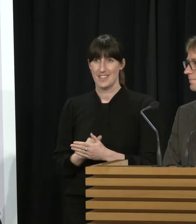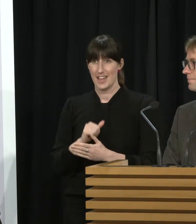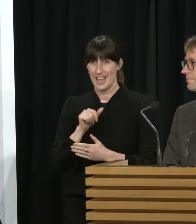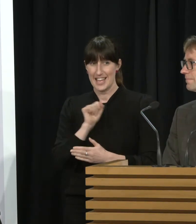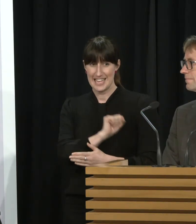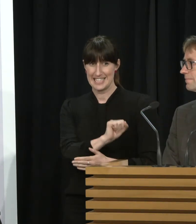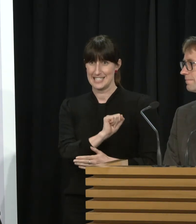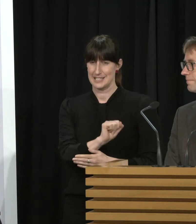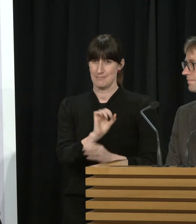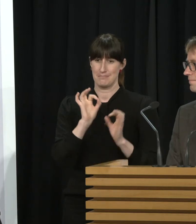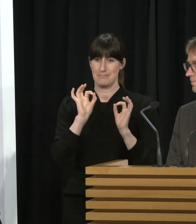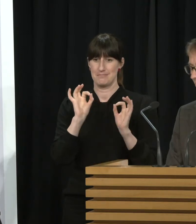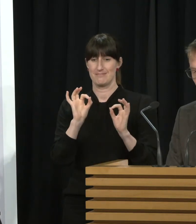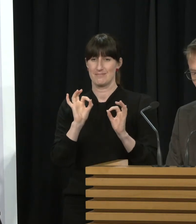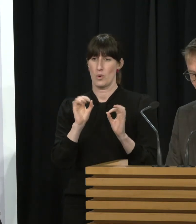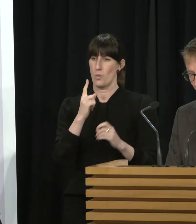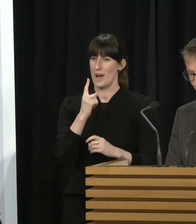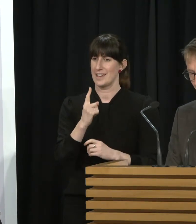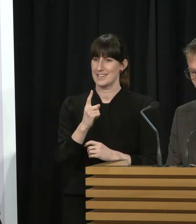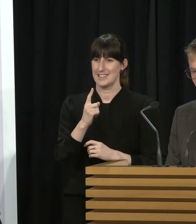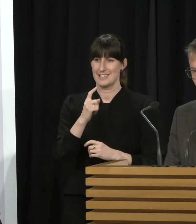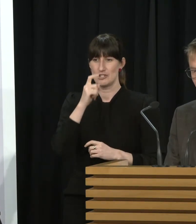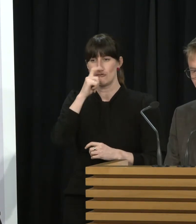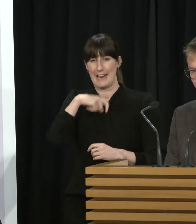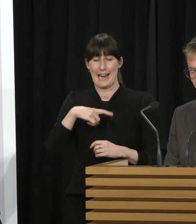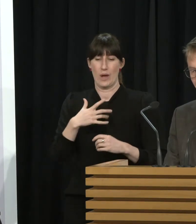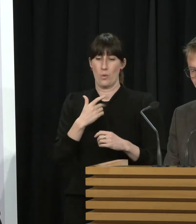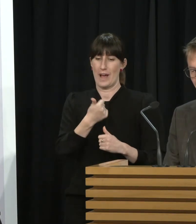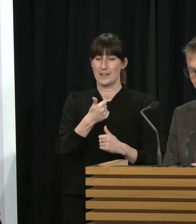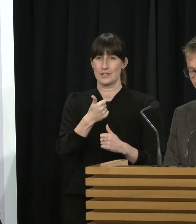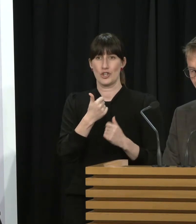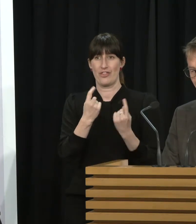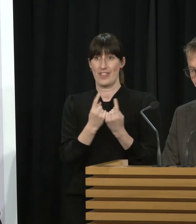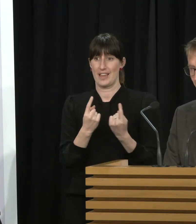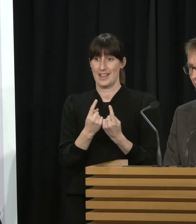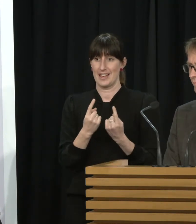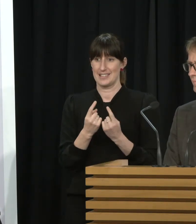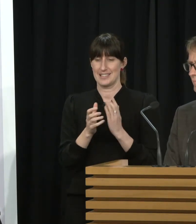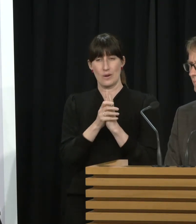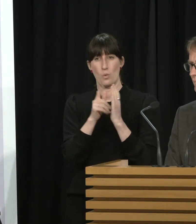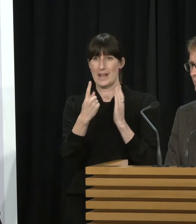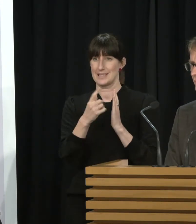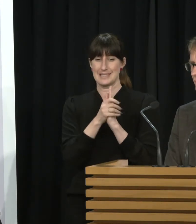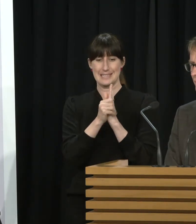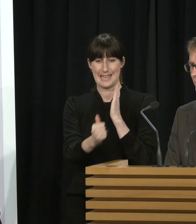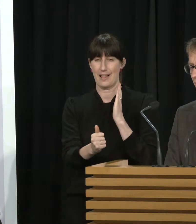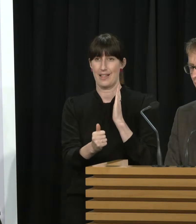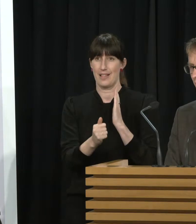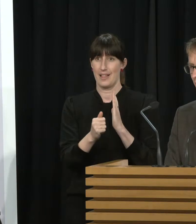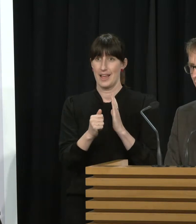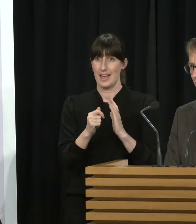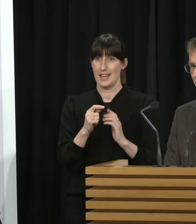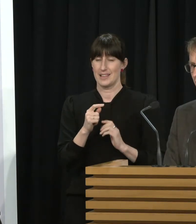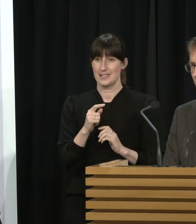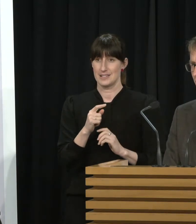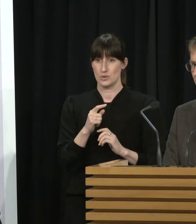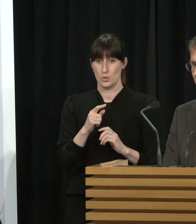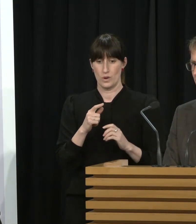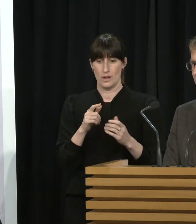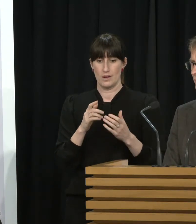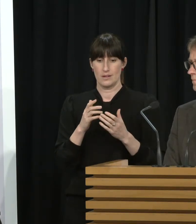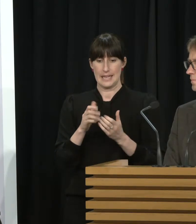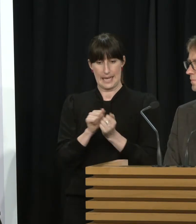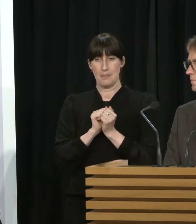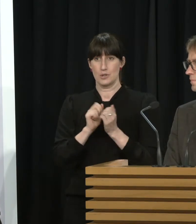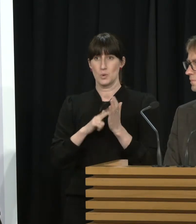safe from a global pandemic that has wreaked havoc around the rest of the world, I think all New Zealanders can be very proud of the record